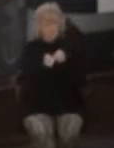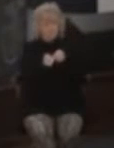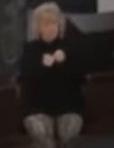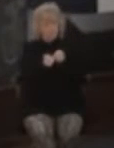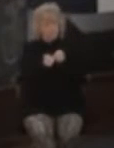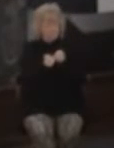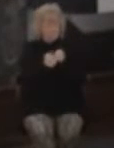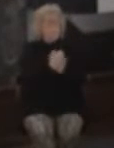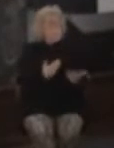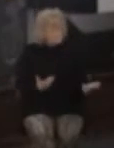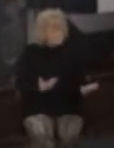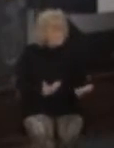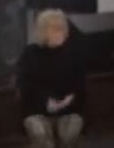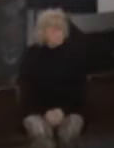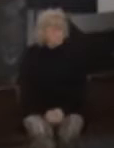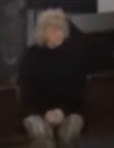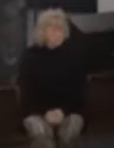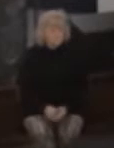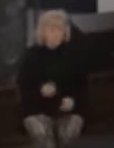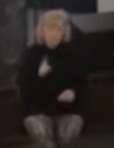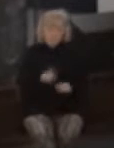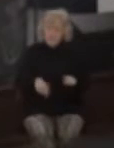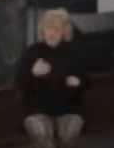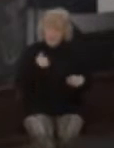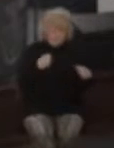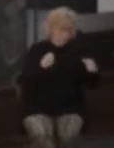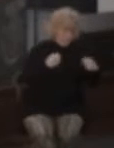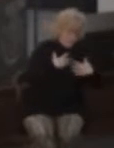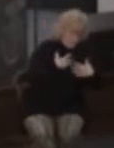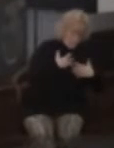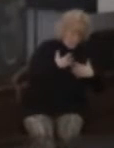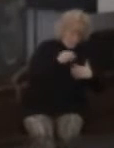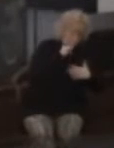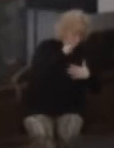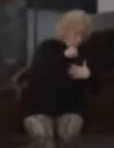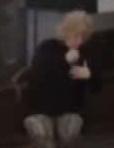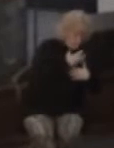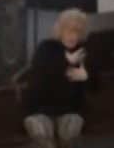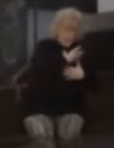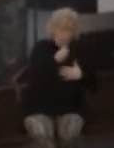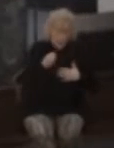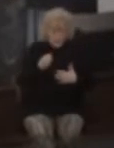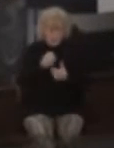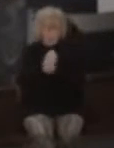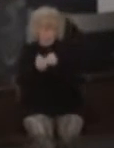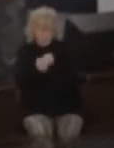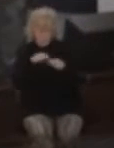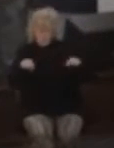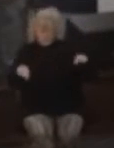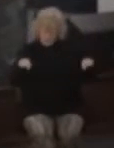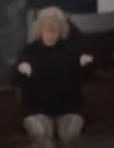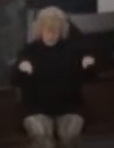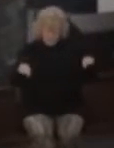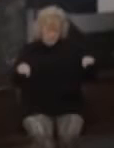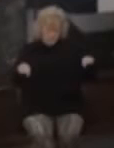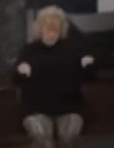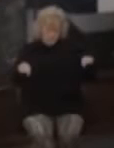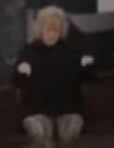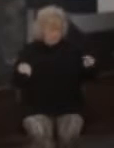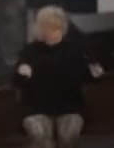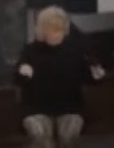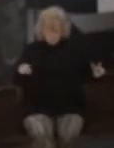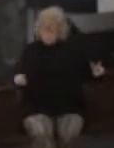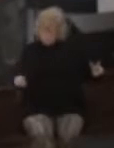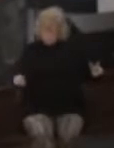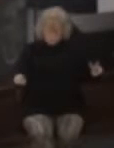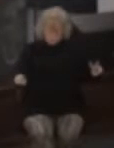out. So you can't have both. You either have fear or you have love, and God wants us to